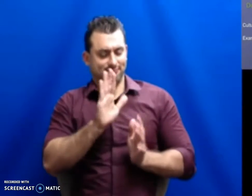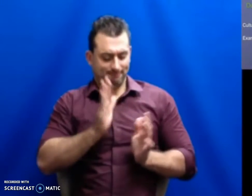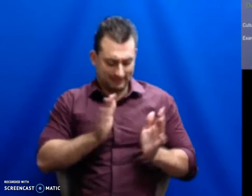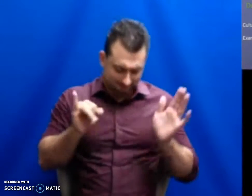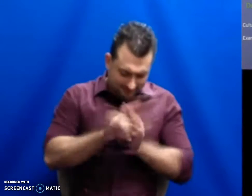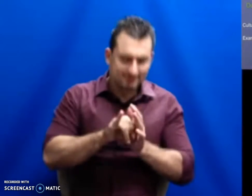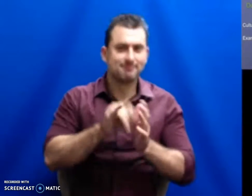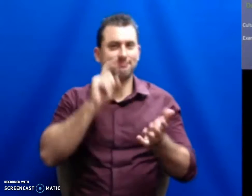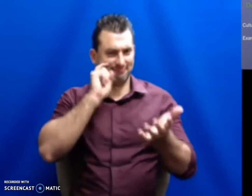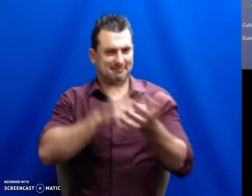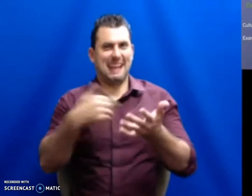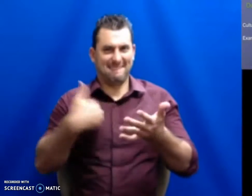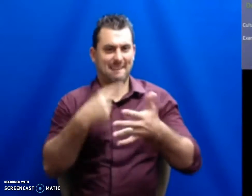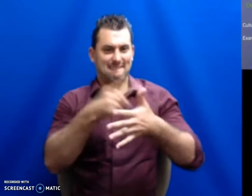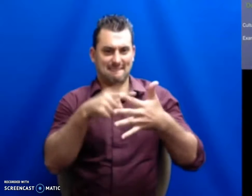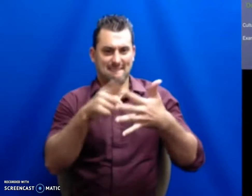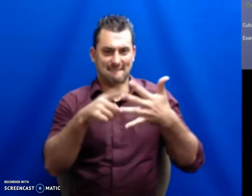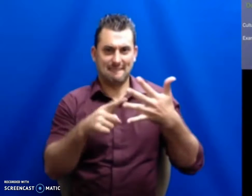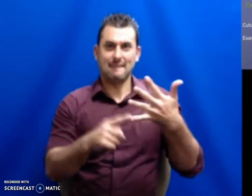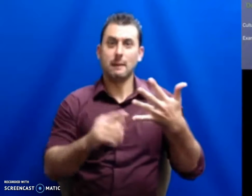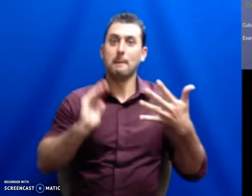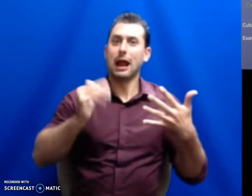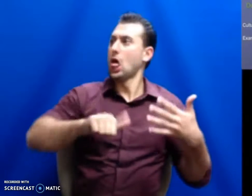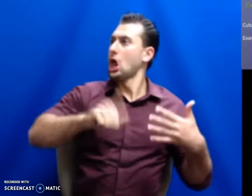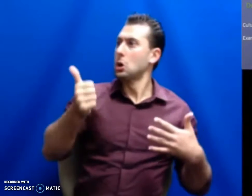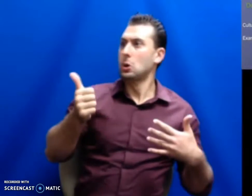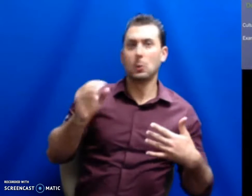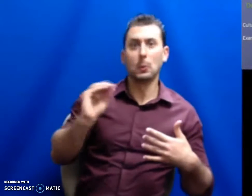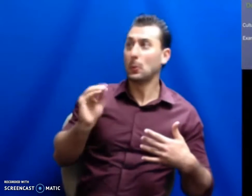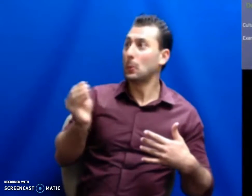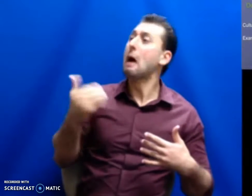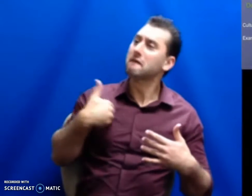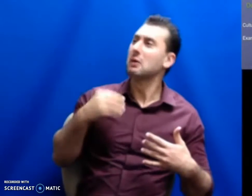It also includes your identity. What do you identify as? You have all of these aspects.